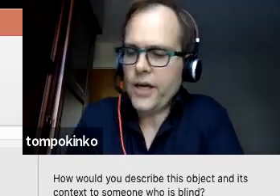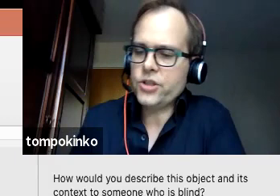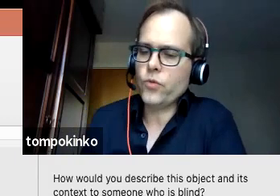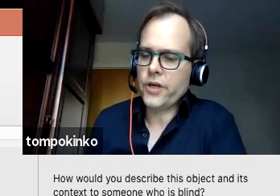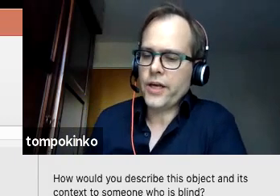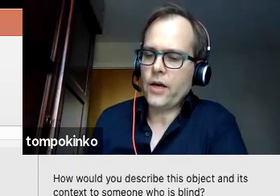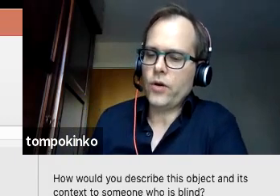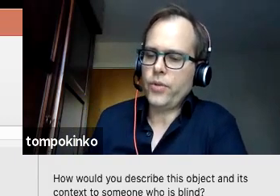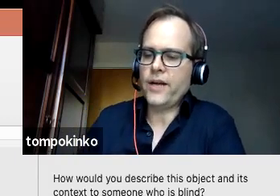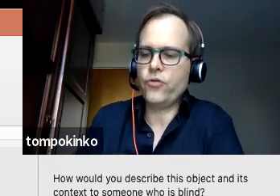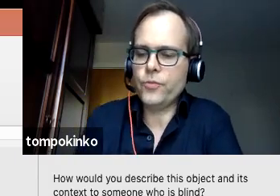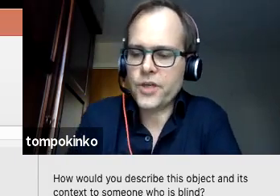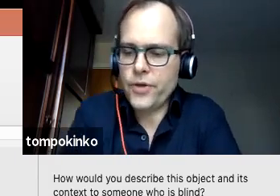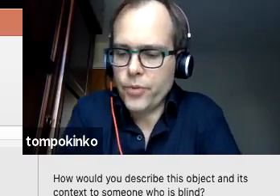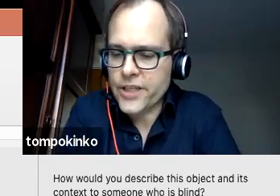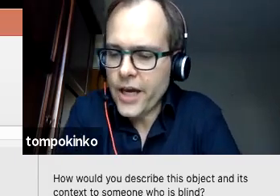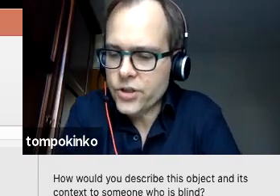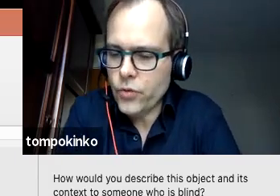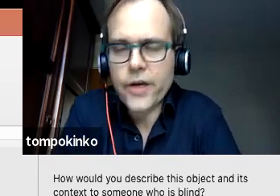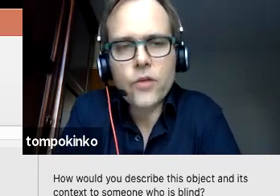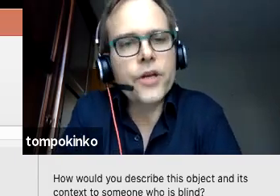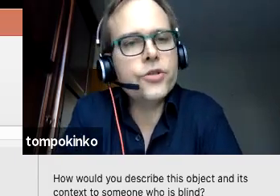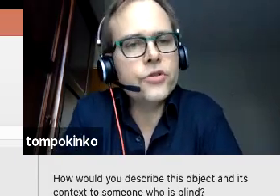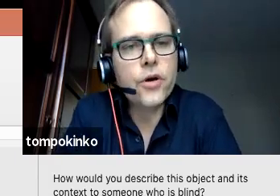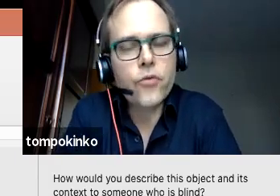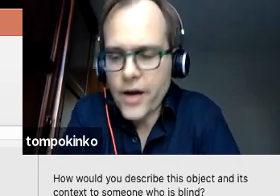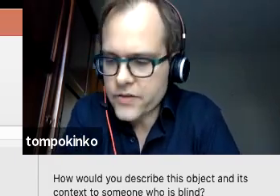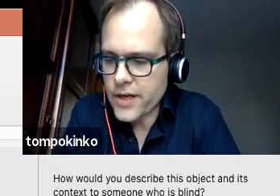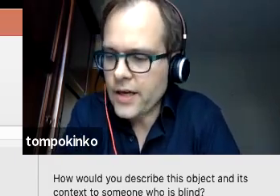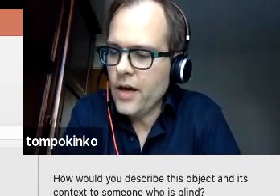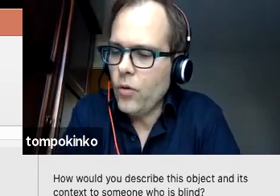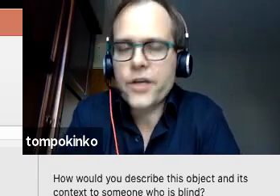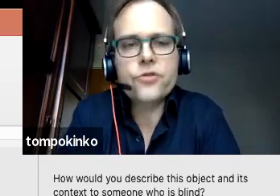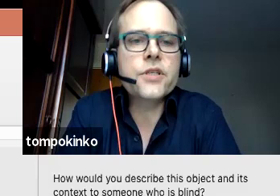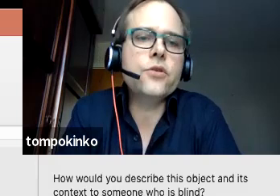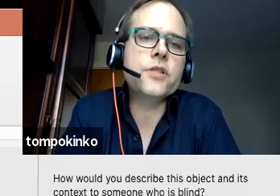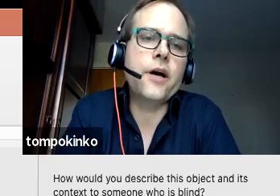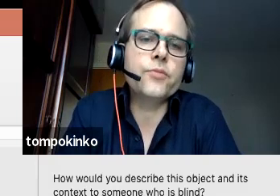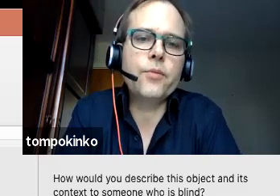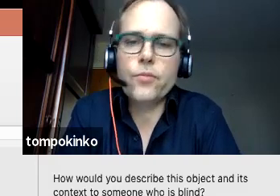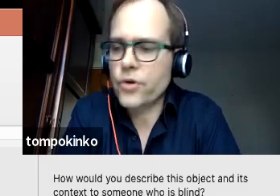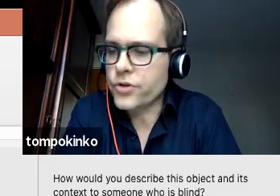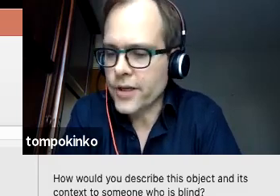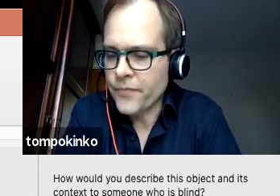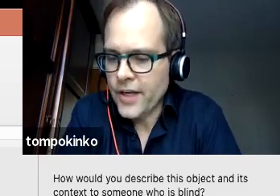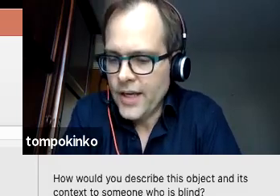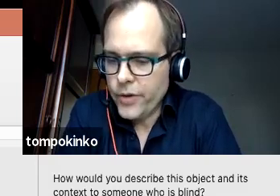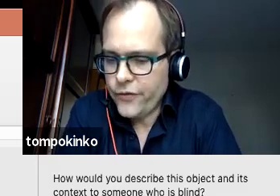communication, we're looking at what platforms are people engaging with, what issues are arising, what interesting new styles may be emerging. With food